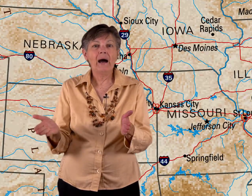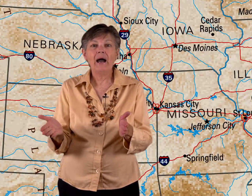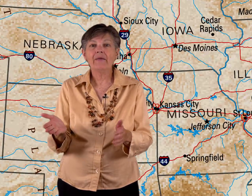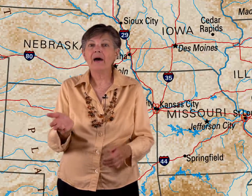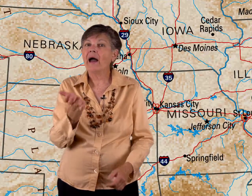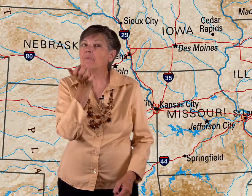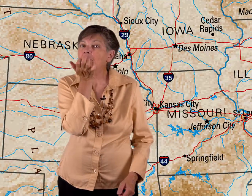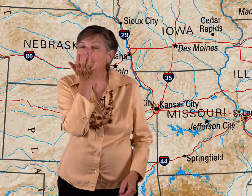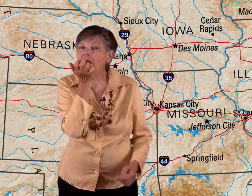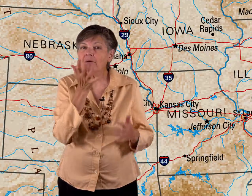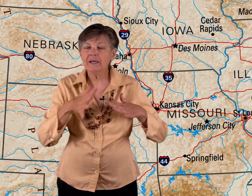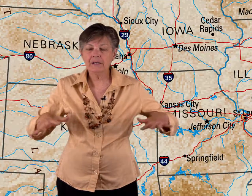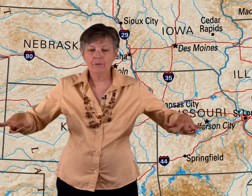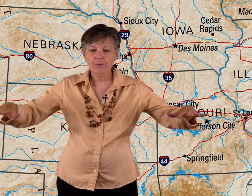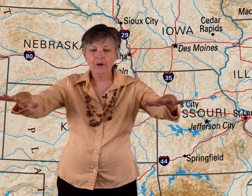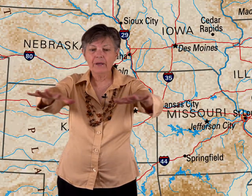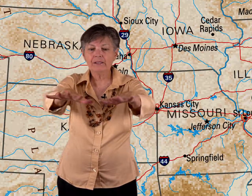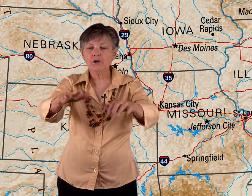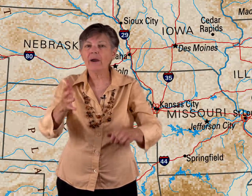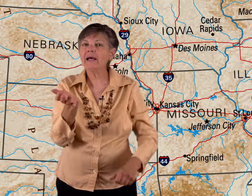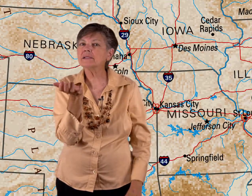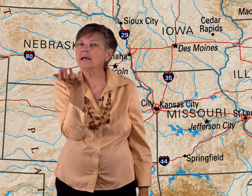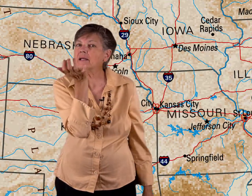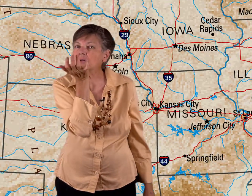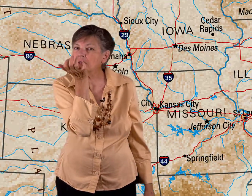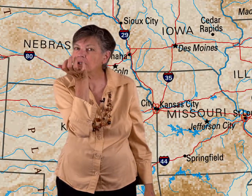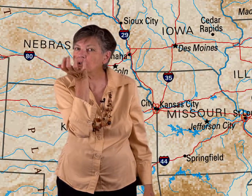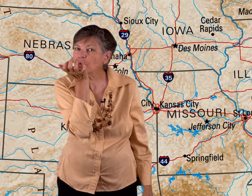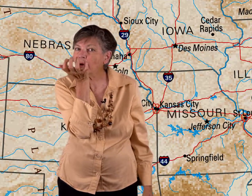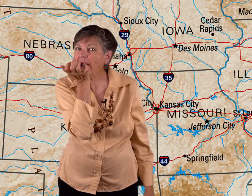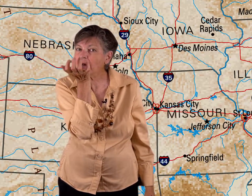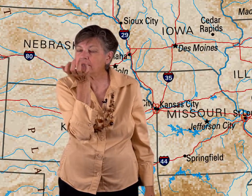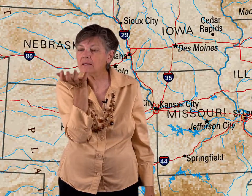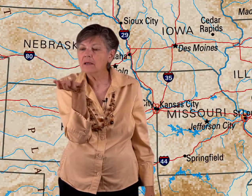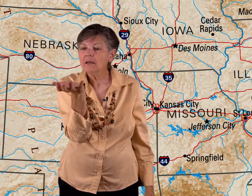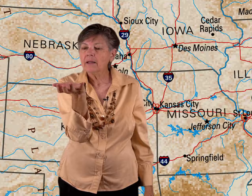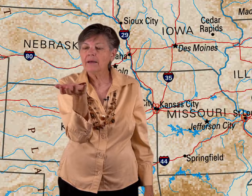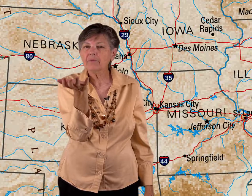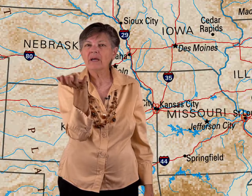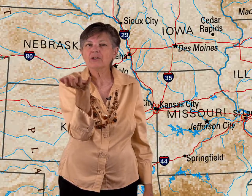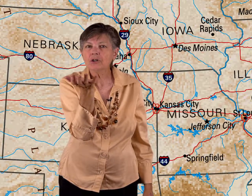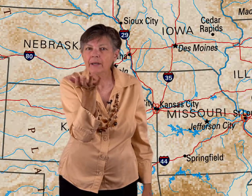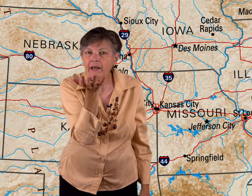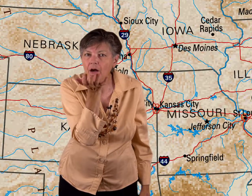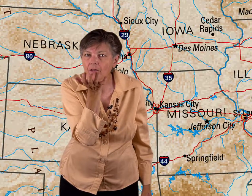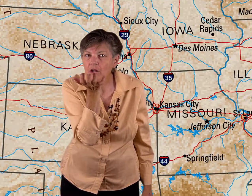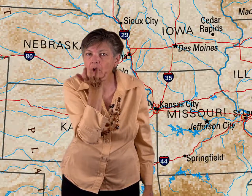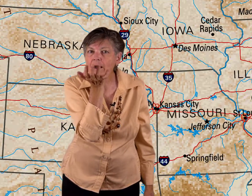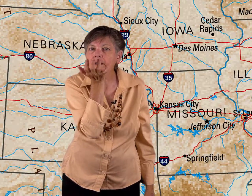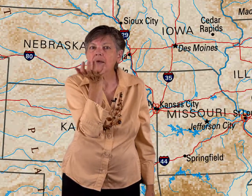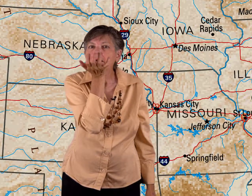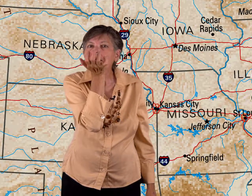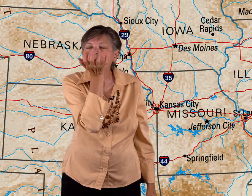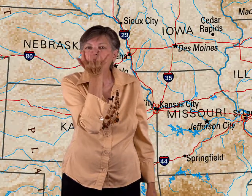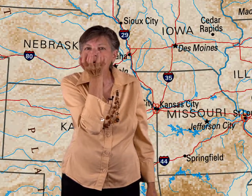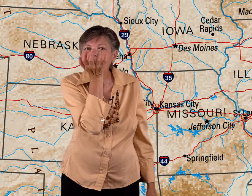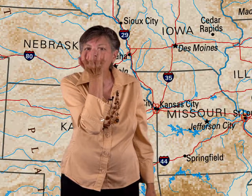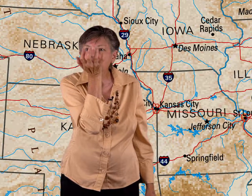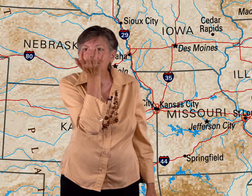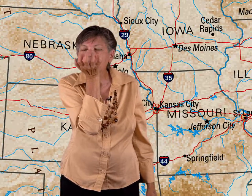By thy prairies. Now, prairie is a grassland, so this is grass. Like, imagine you're laying on the lawn and you've got grass coming